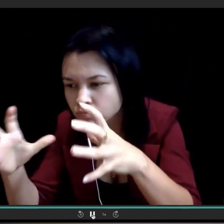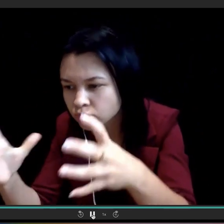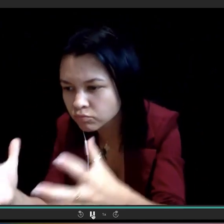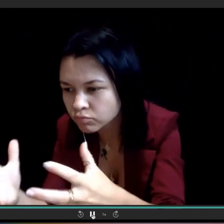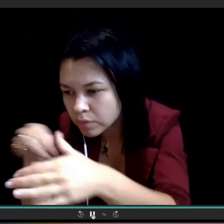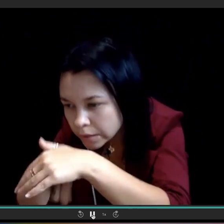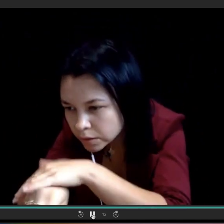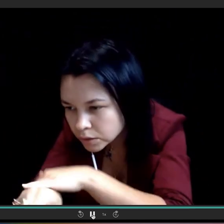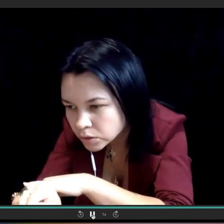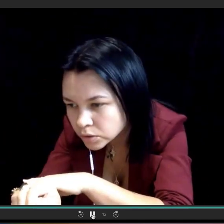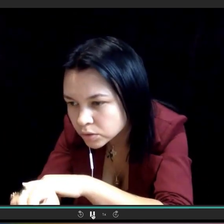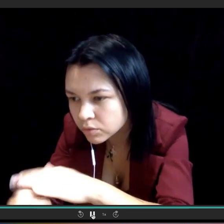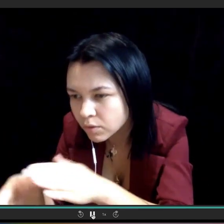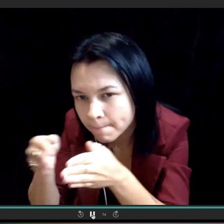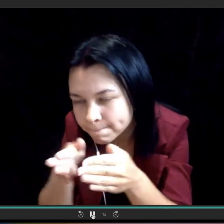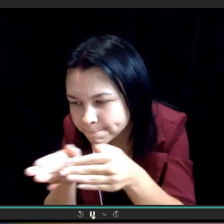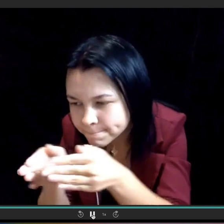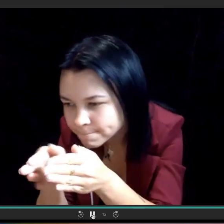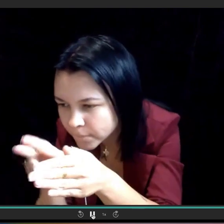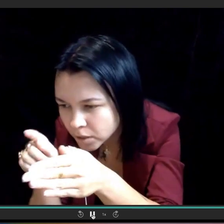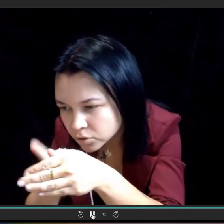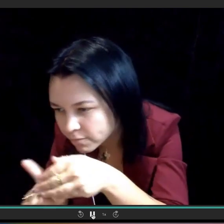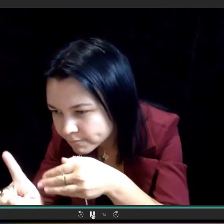like mushrooms, but basically the